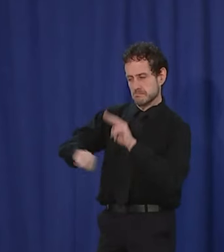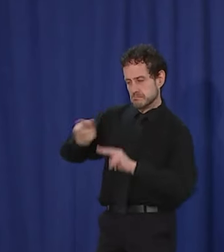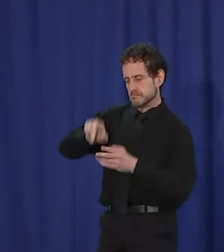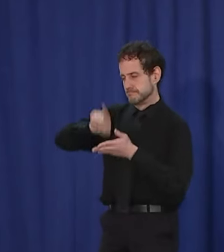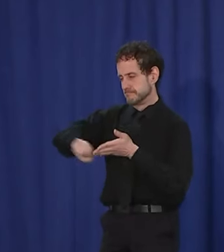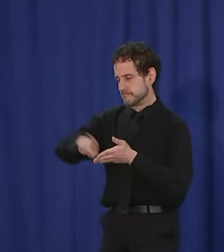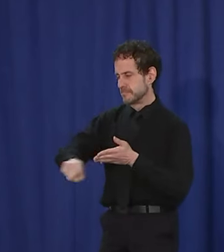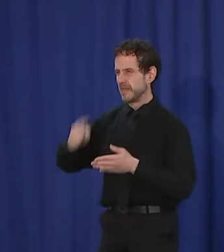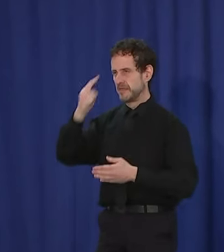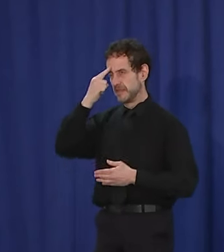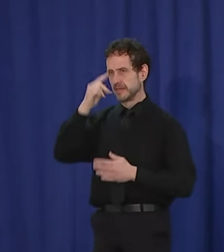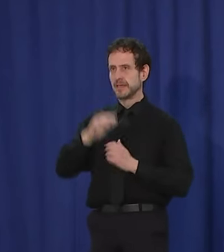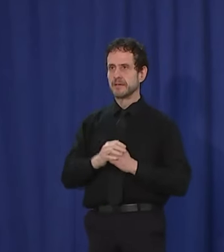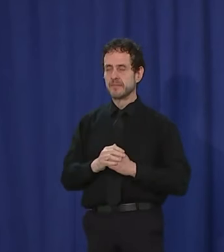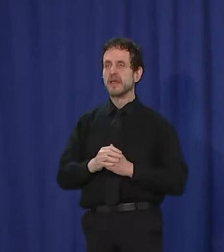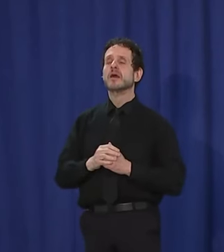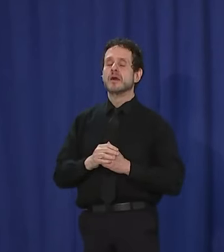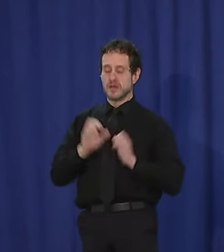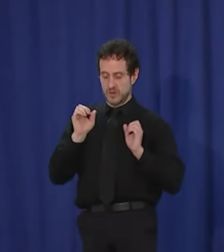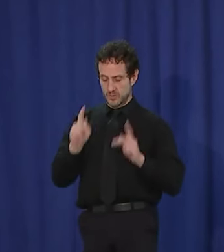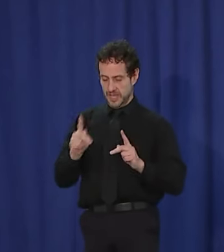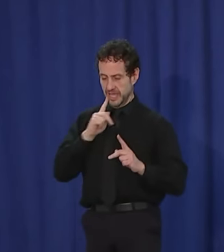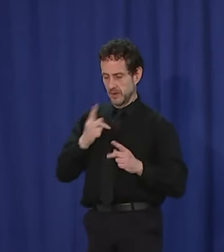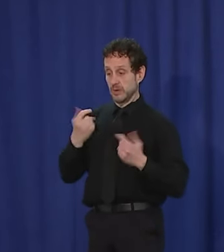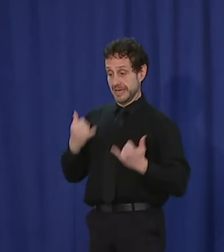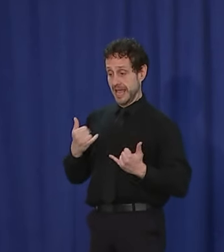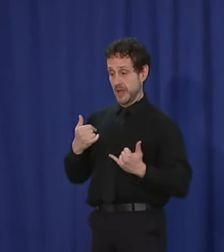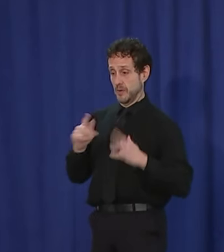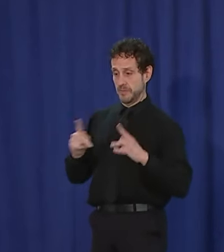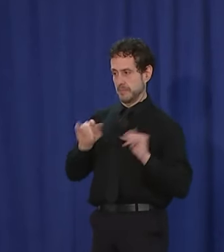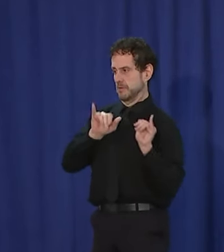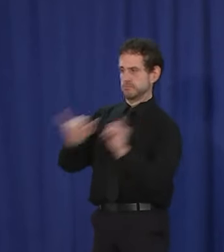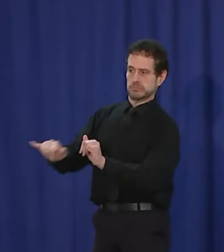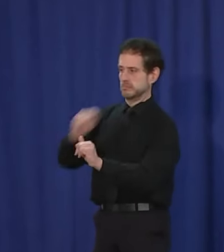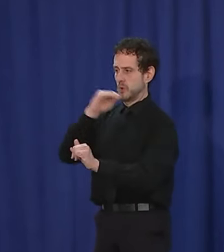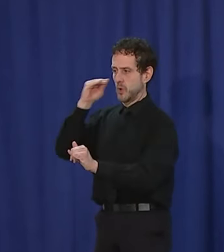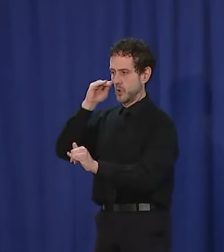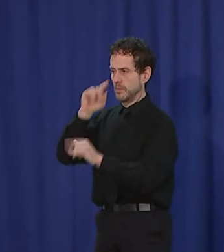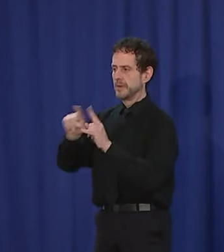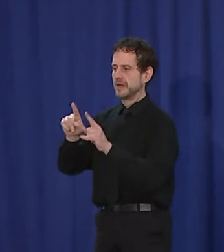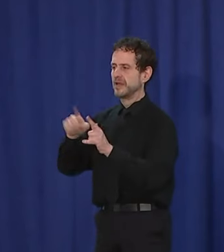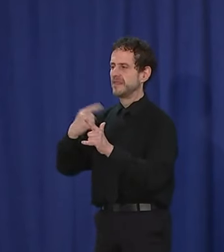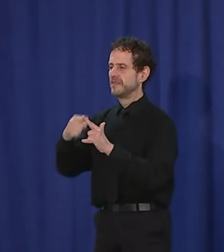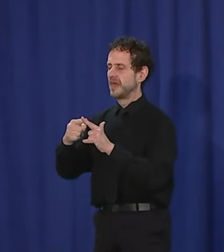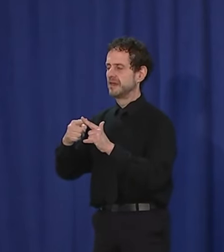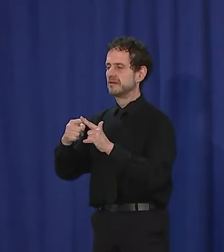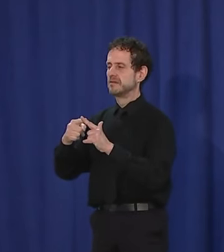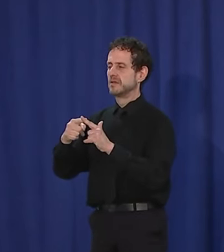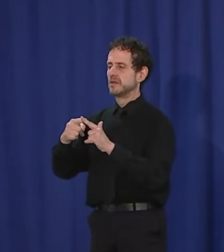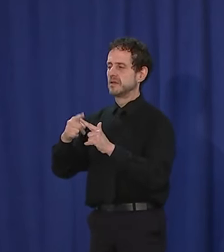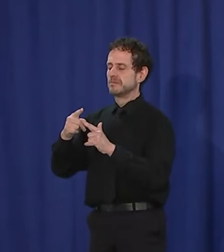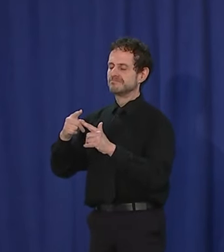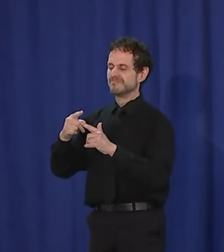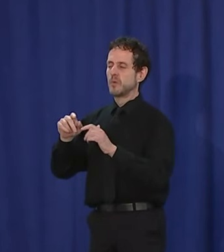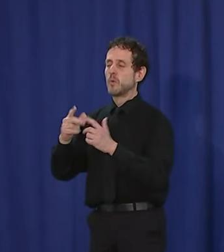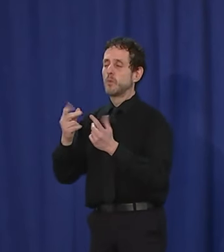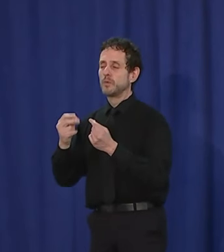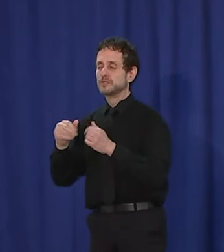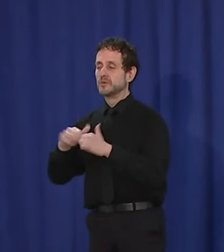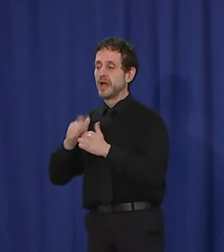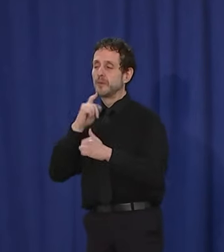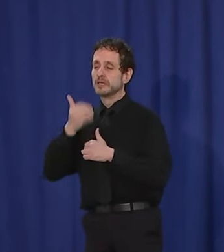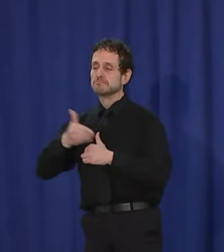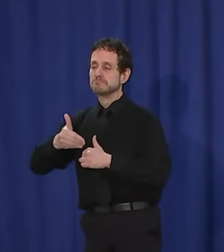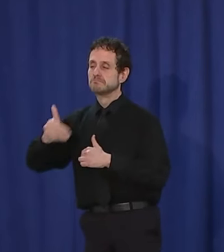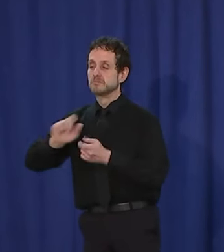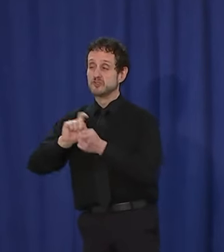at what would be the way in which we would come out of a stay-at-home order. And that's a conversation certainly we're having at the local level,